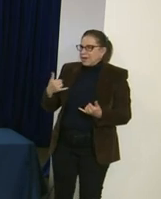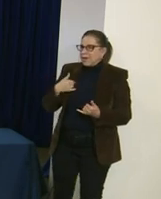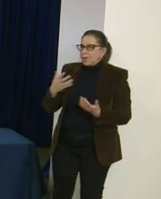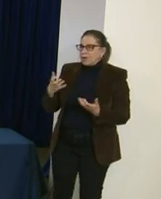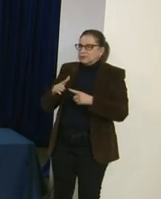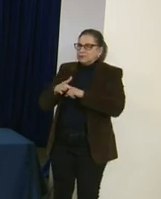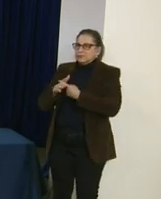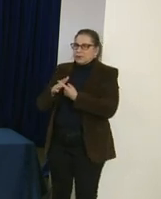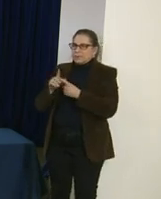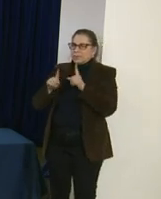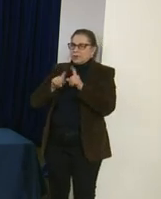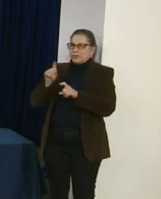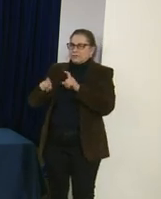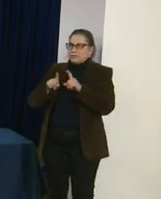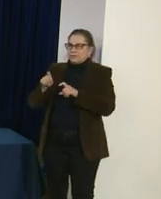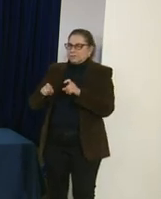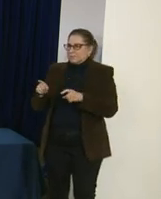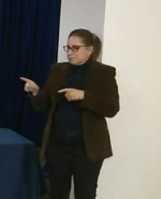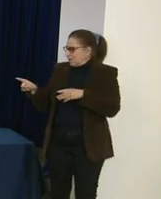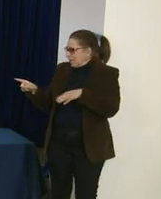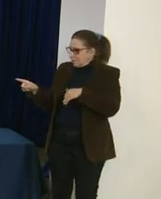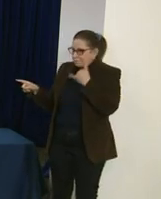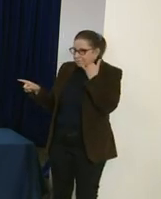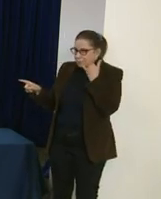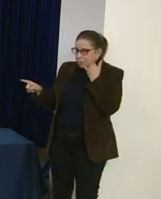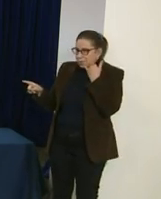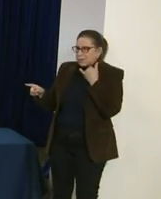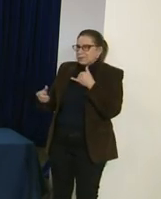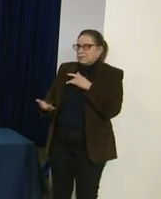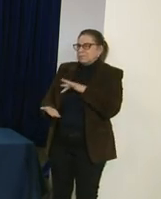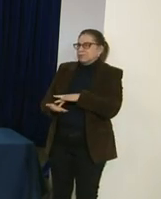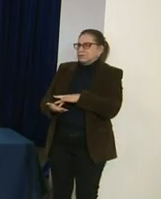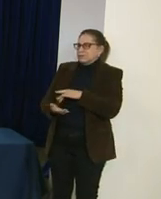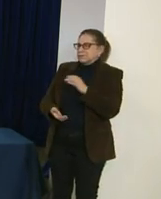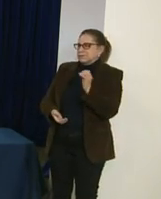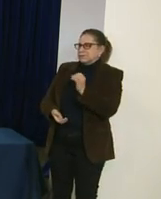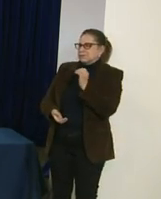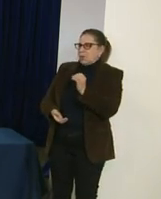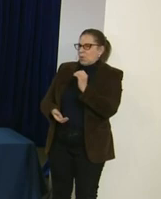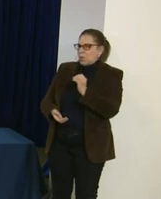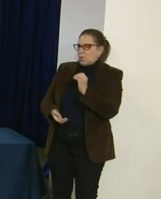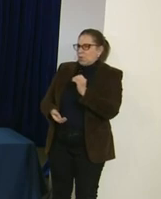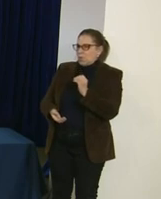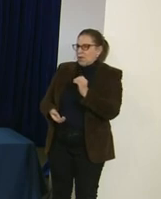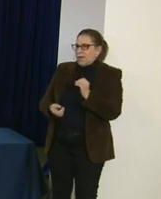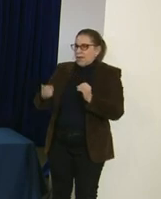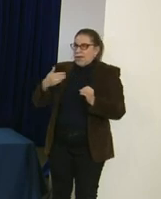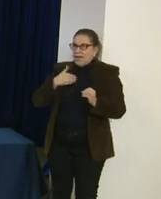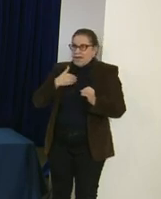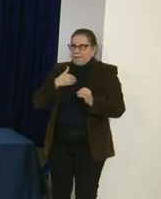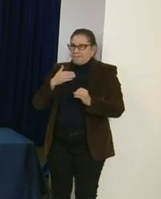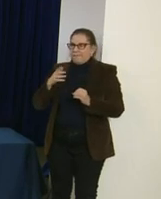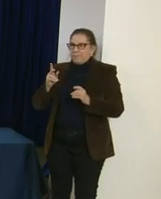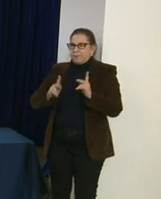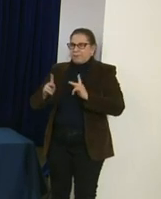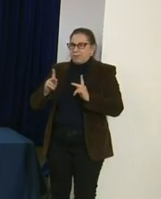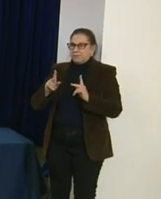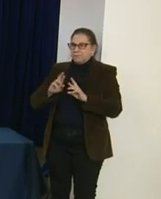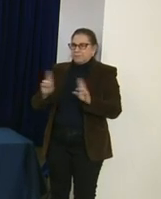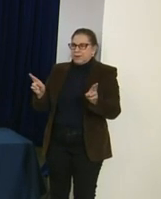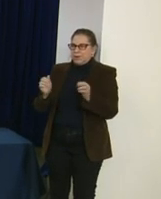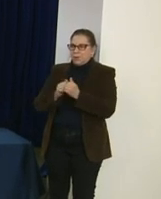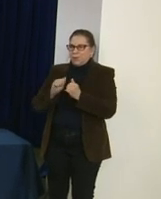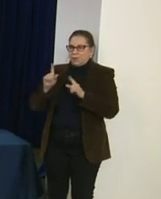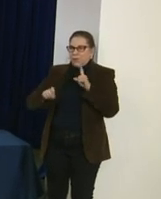can press 0 now, and you'll be added to our question queue. We do have some questions that are ready to go, so we'll go first to Trina Harris